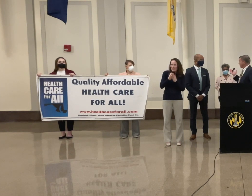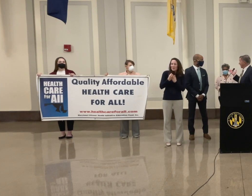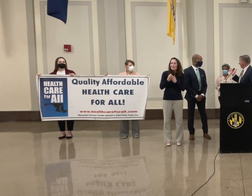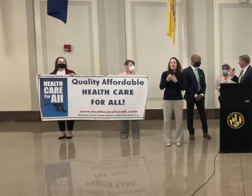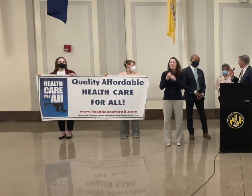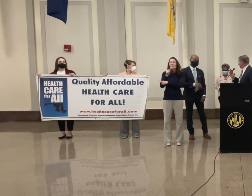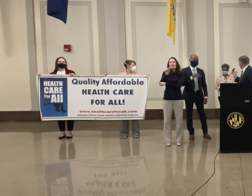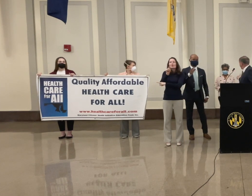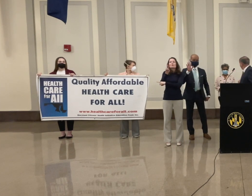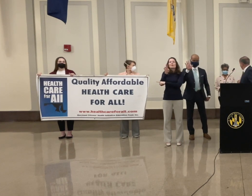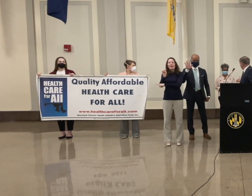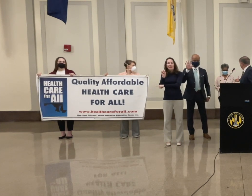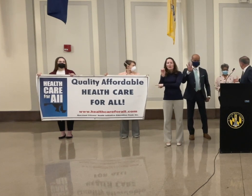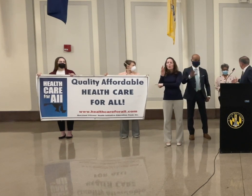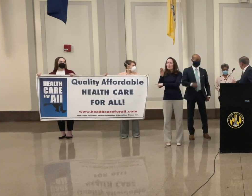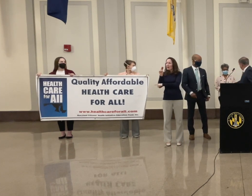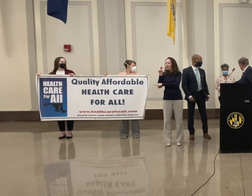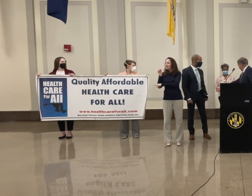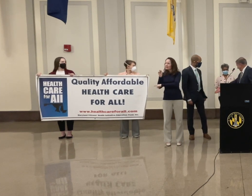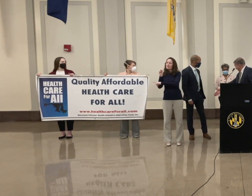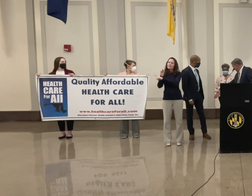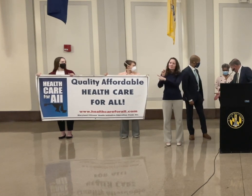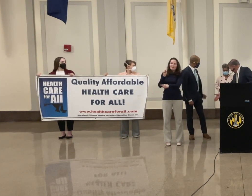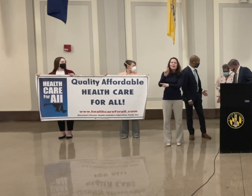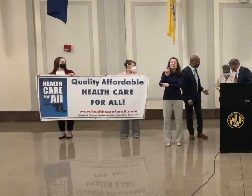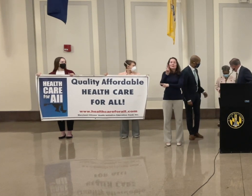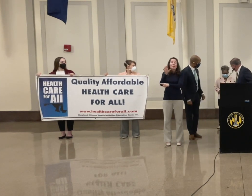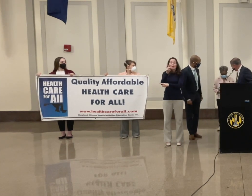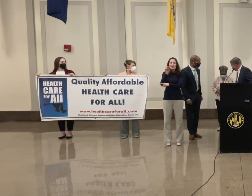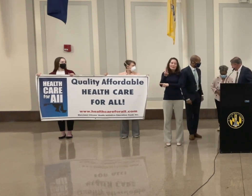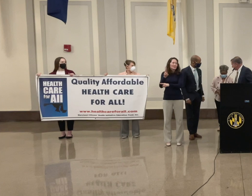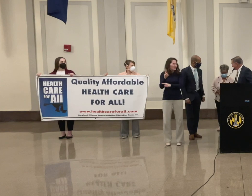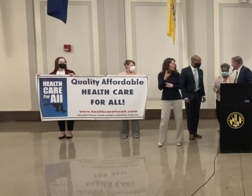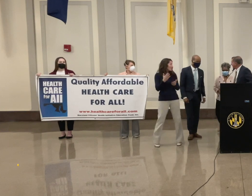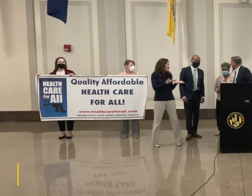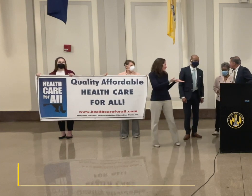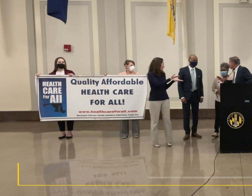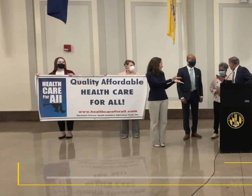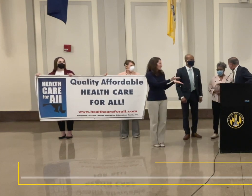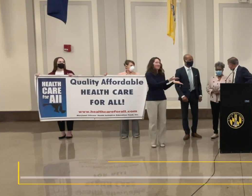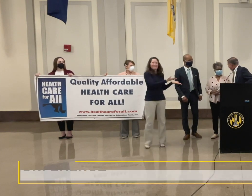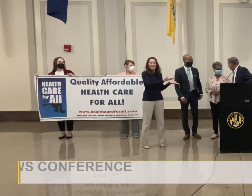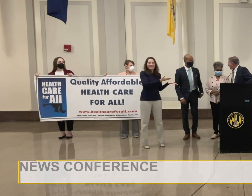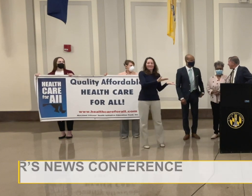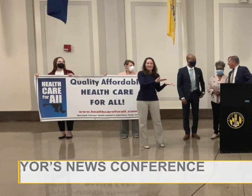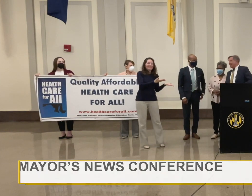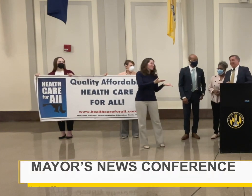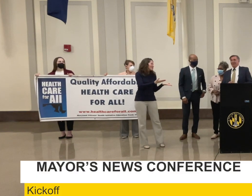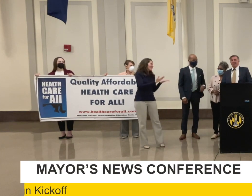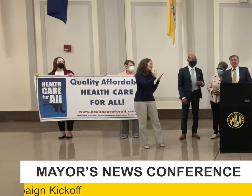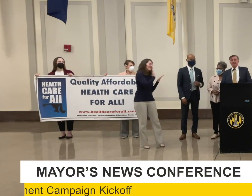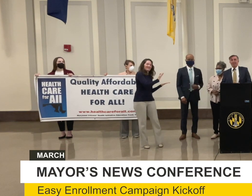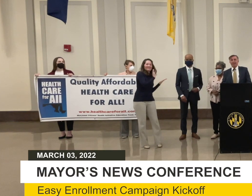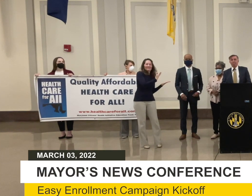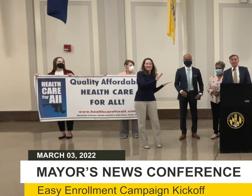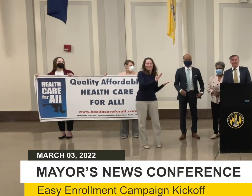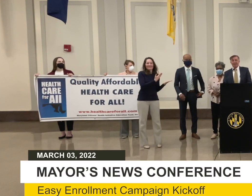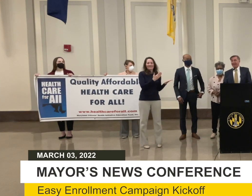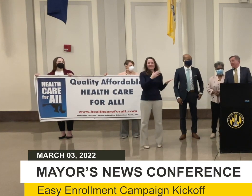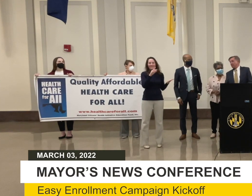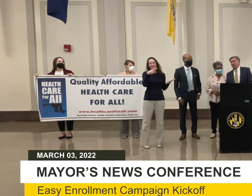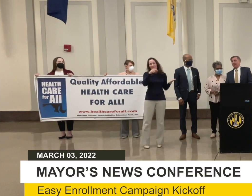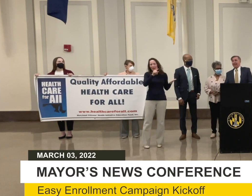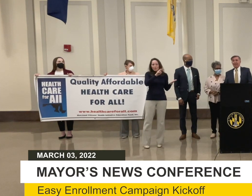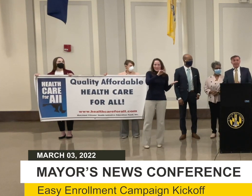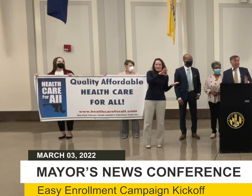here with United Healthcare. Come on up and just stand right here so we can see you. Thank you, Patrice, and and Trey, and please